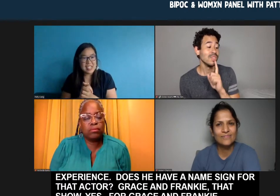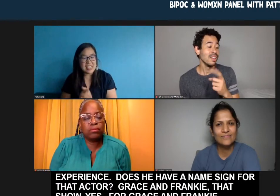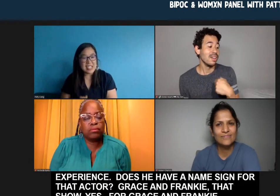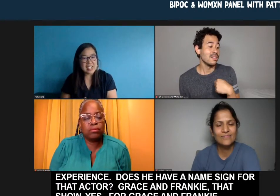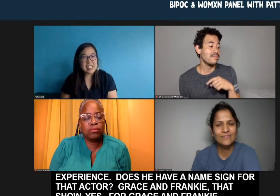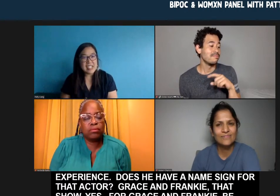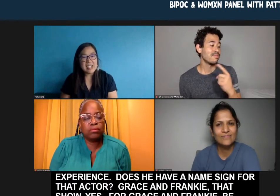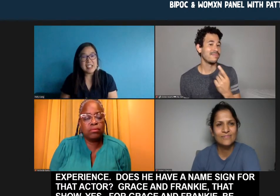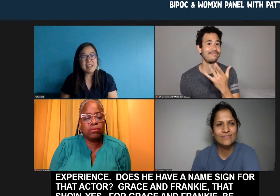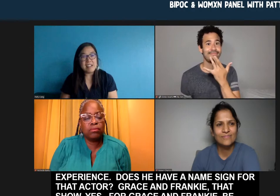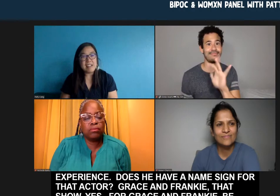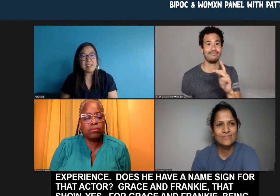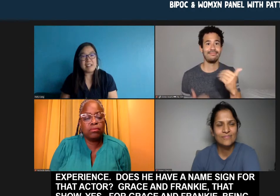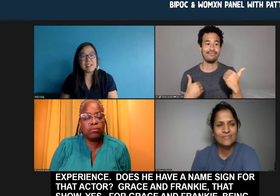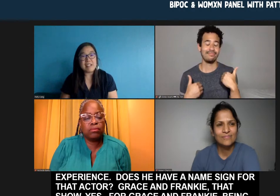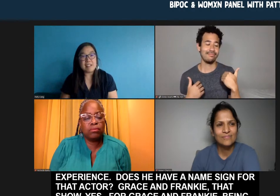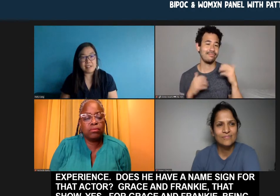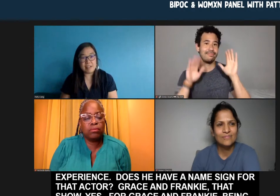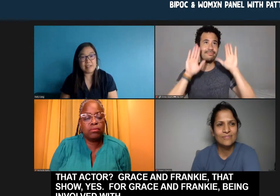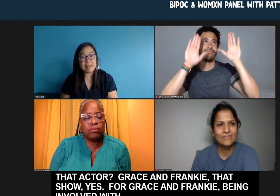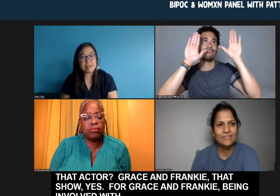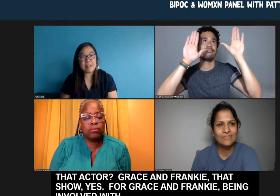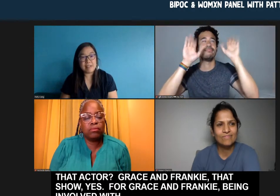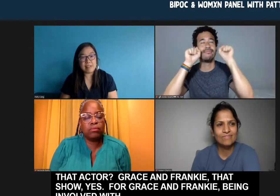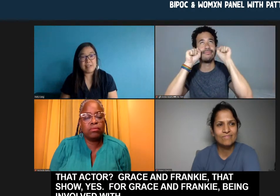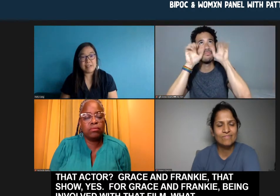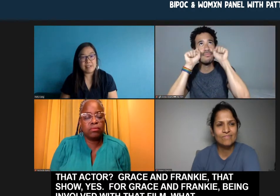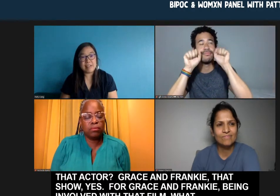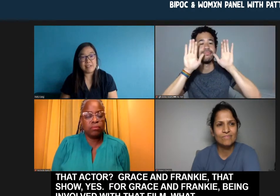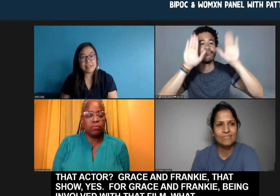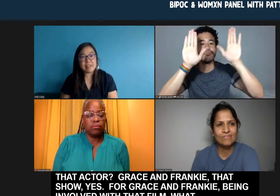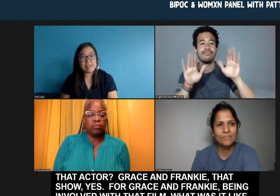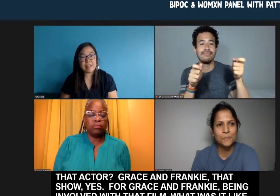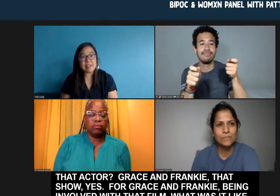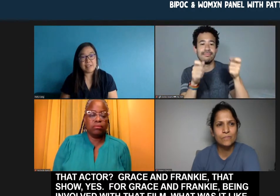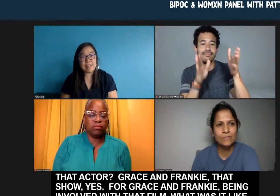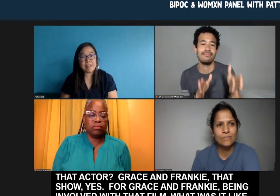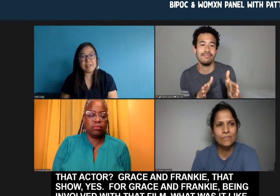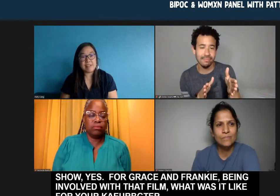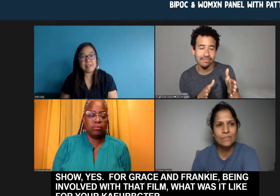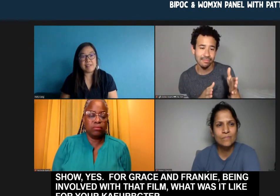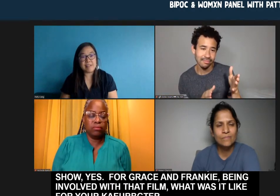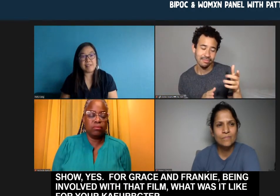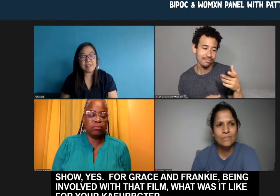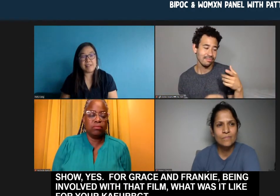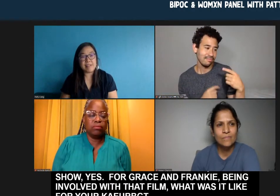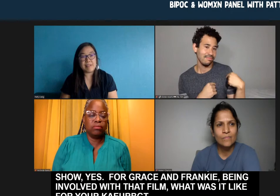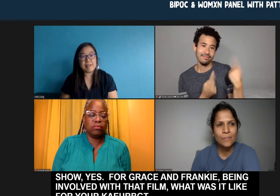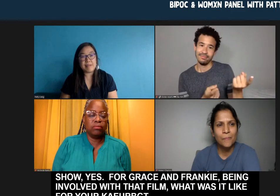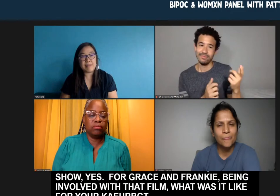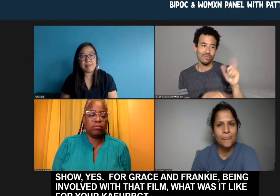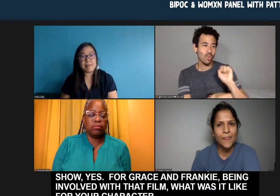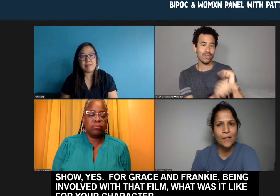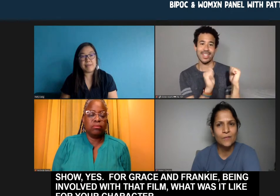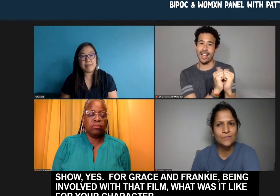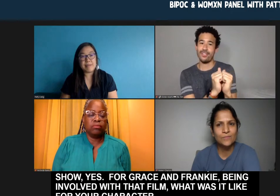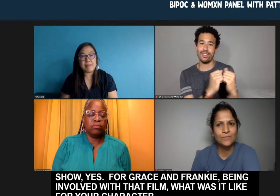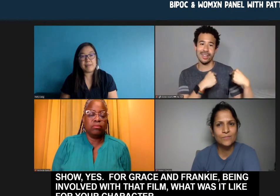with your character? Well, I was really lucky. I had an amazing experience working with a director, and for a long